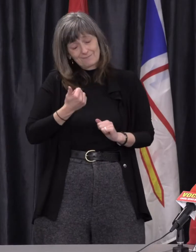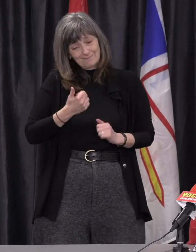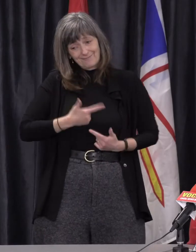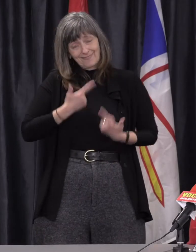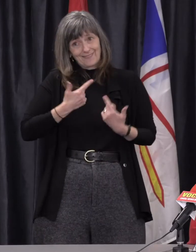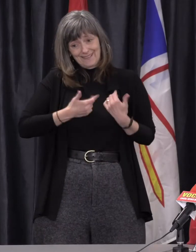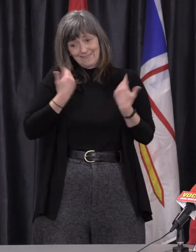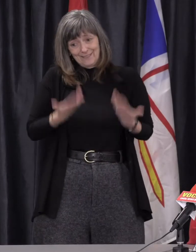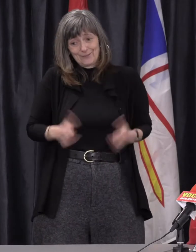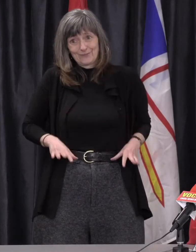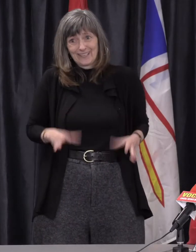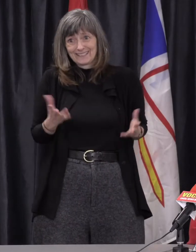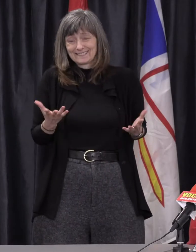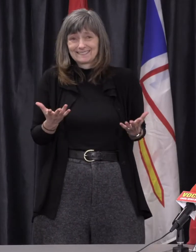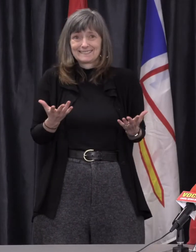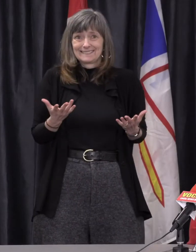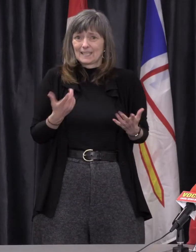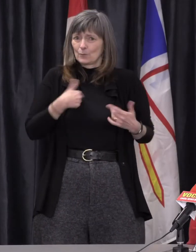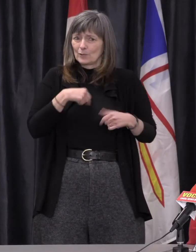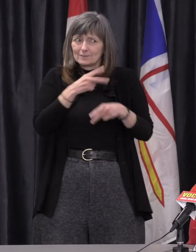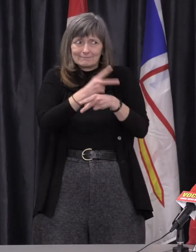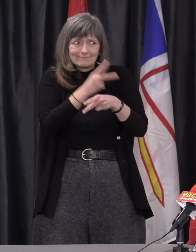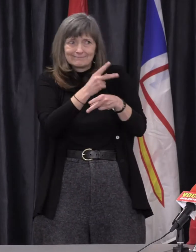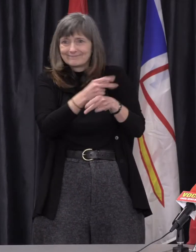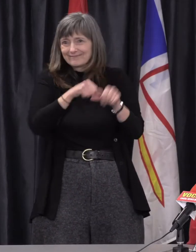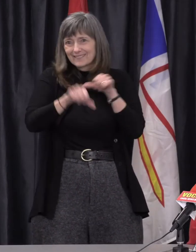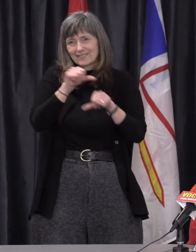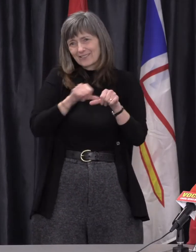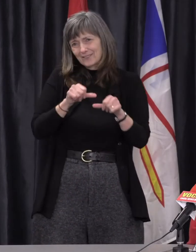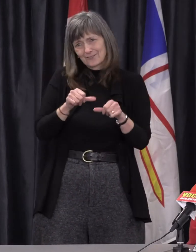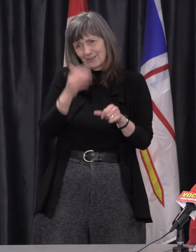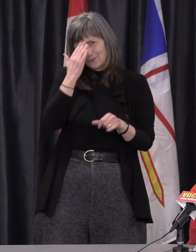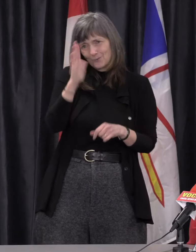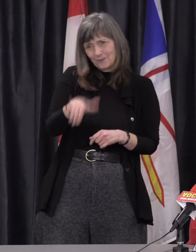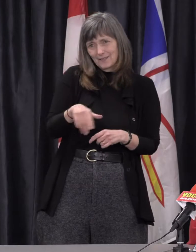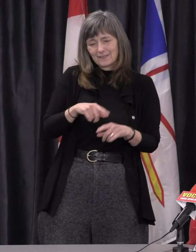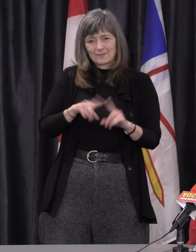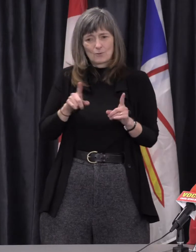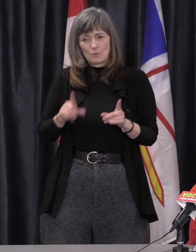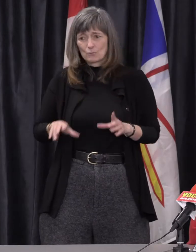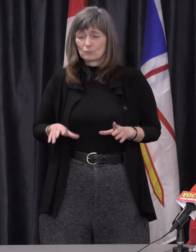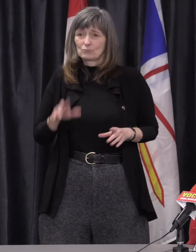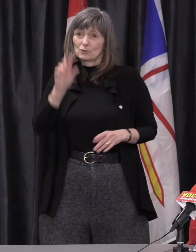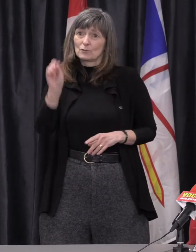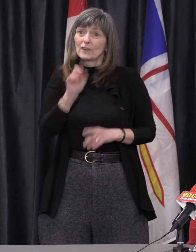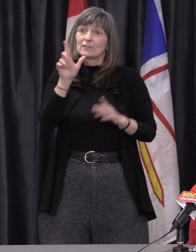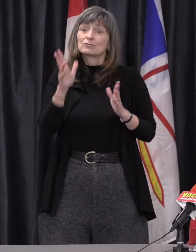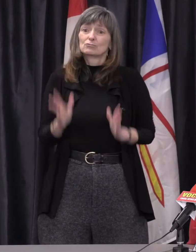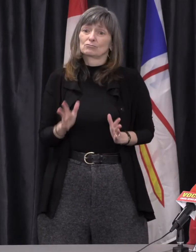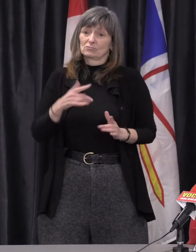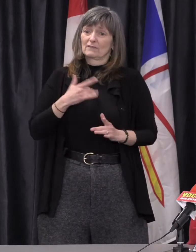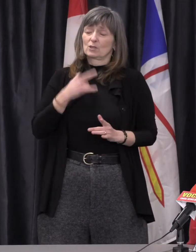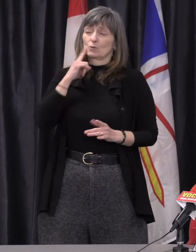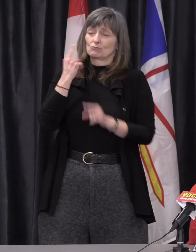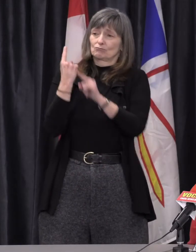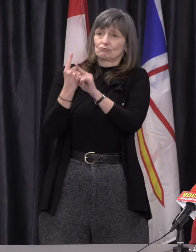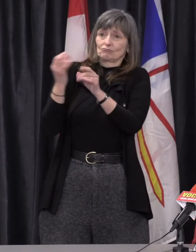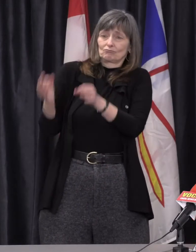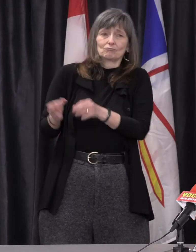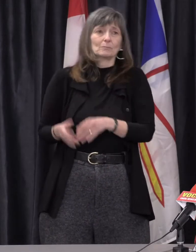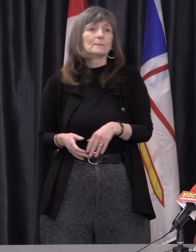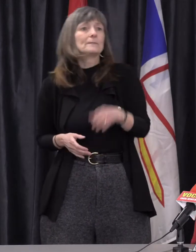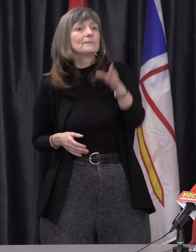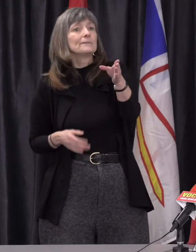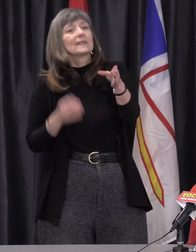can say with confidence that we look out for each other, and I trust that Newfoundlanders will make the right decisions. If someone has a